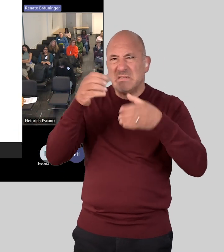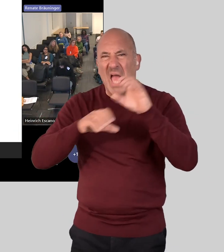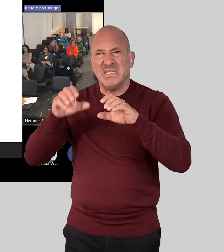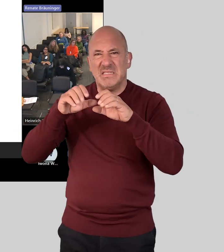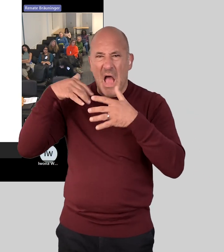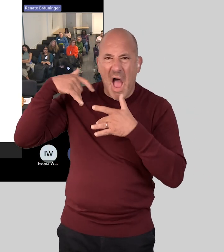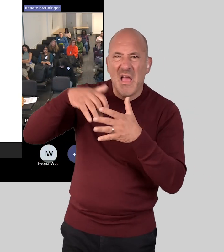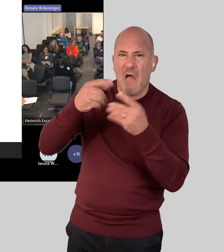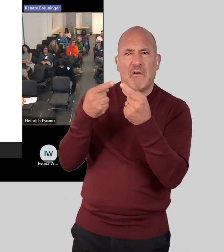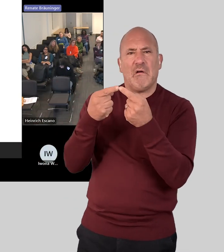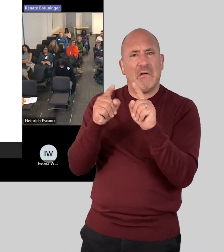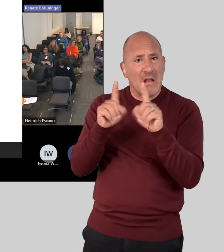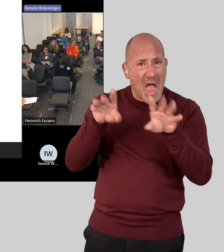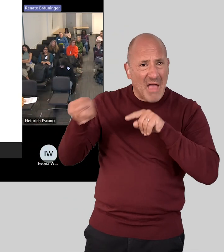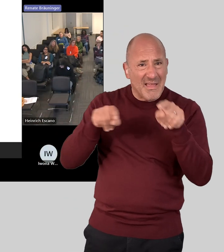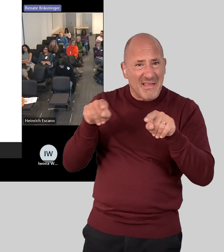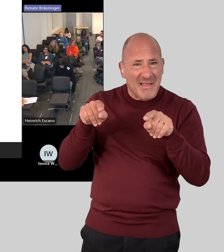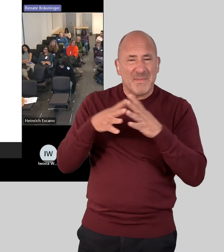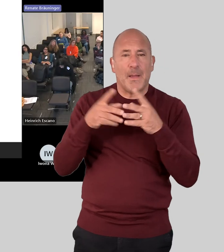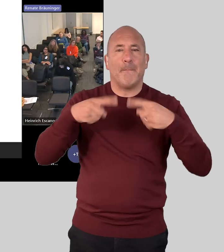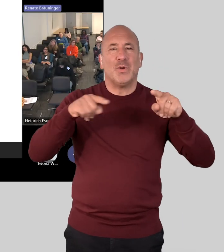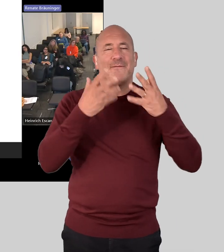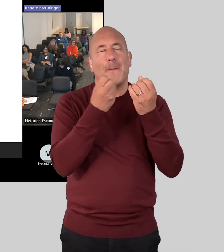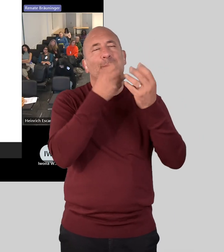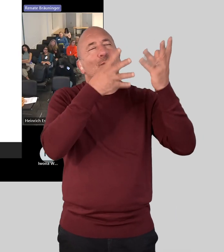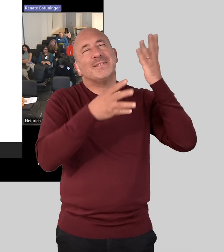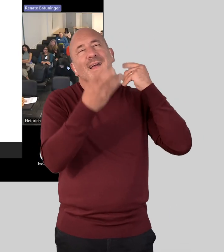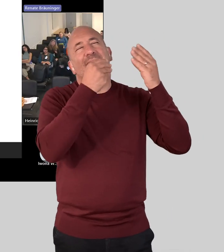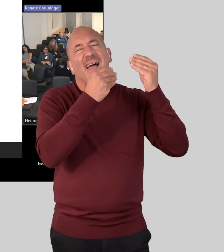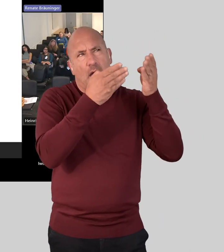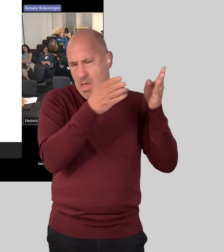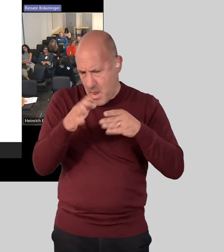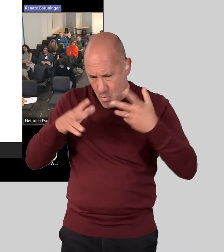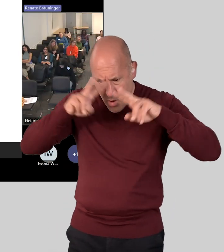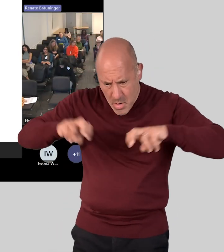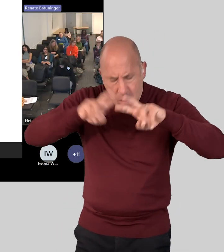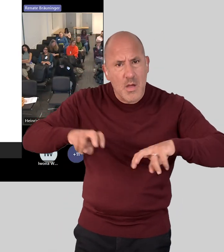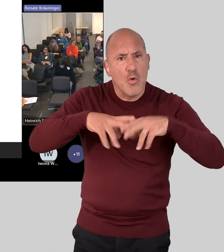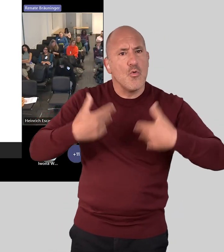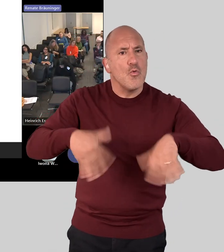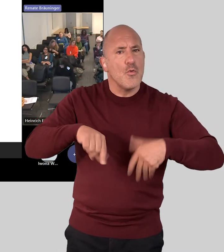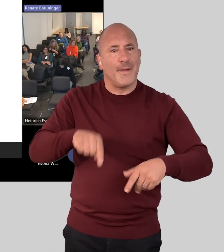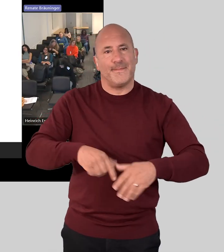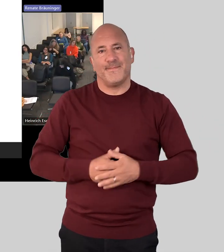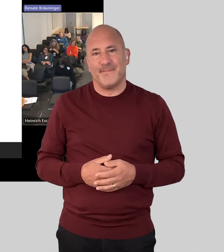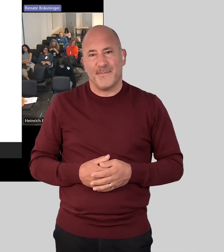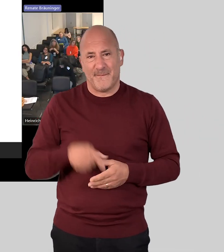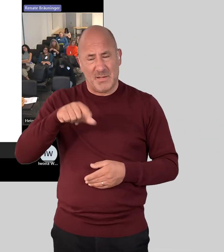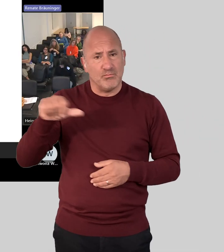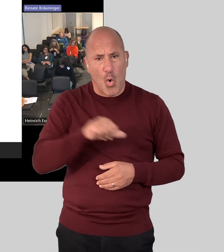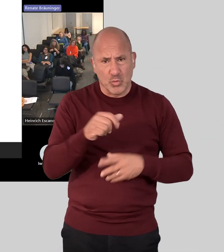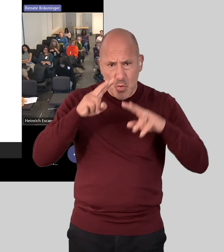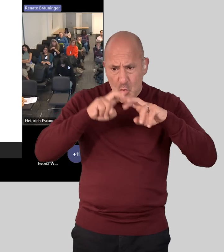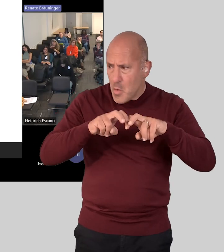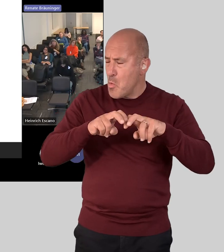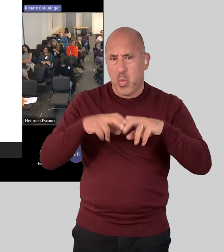unlike science and archive studies, and shifted the musicology away from aesthetics. Musicology